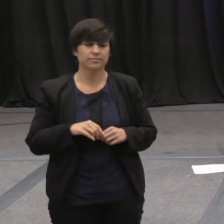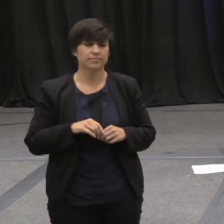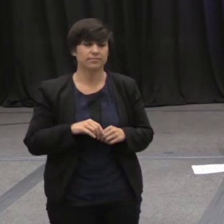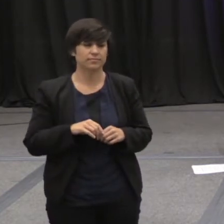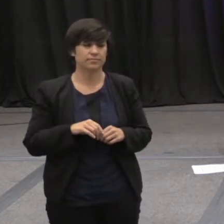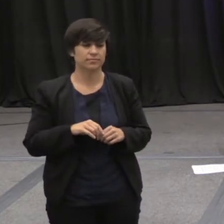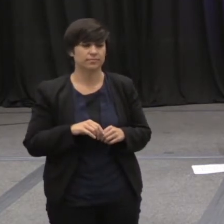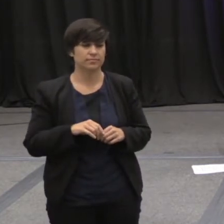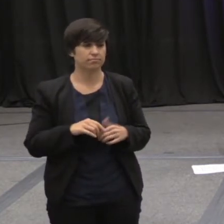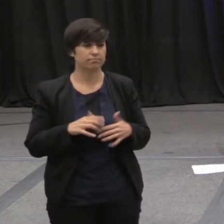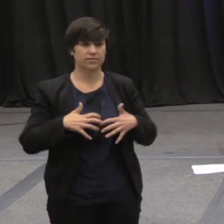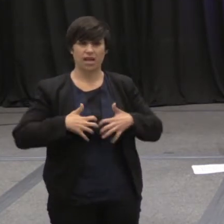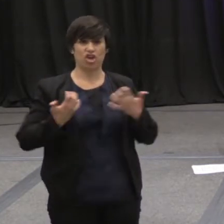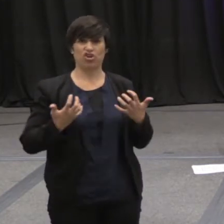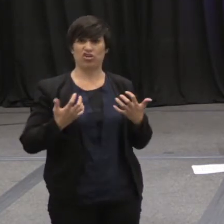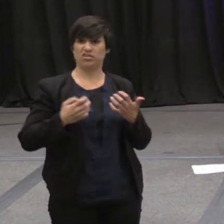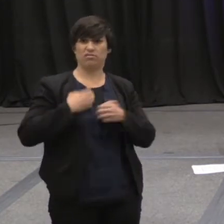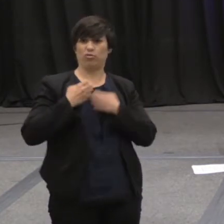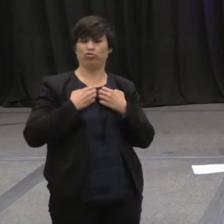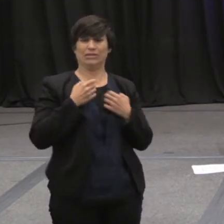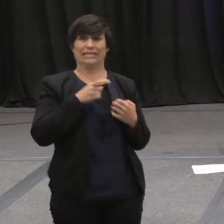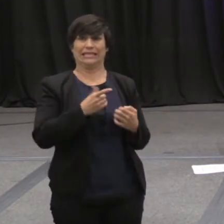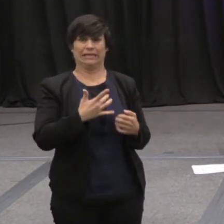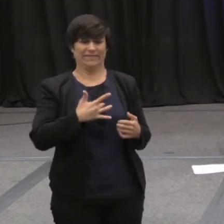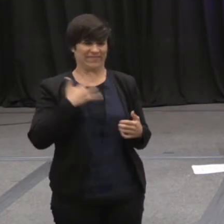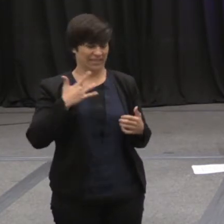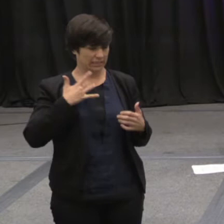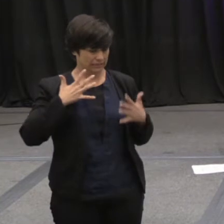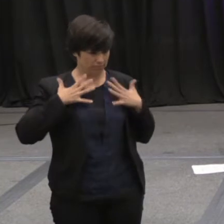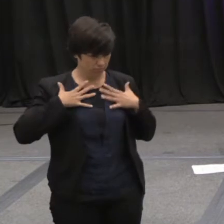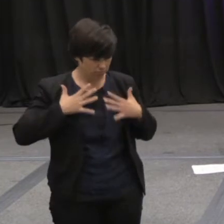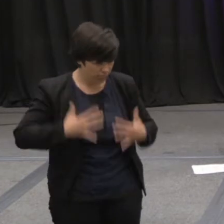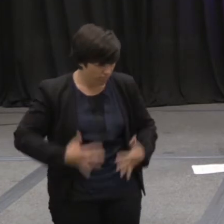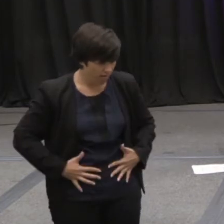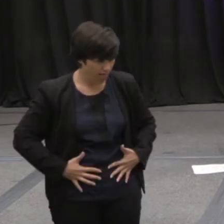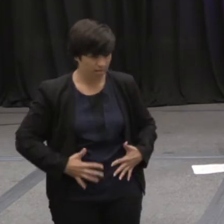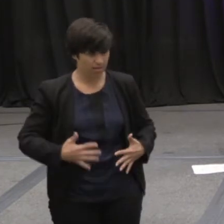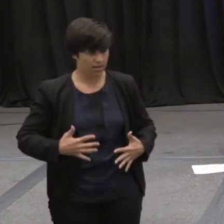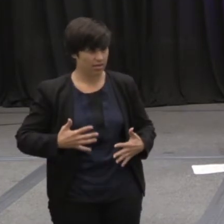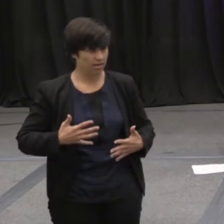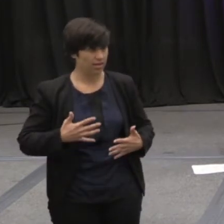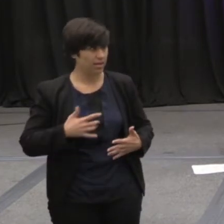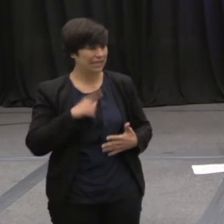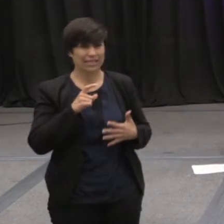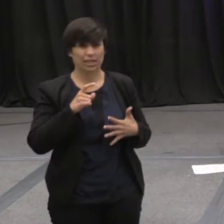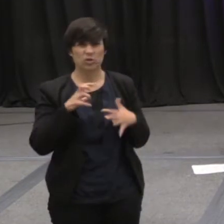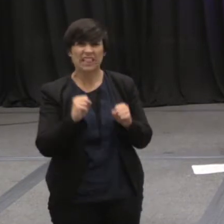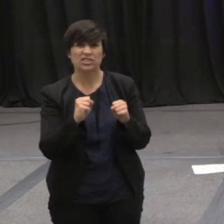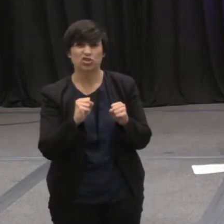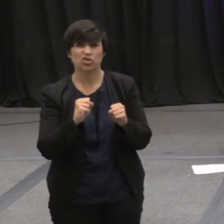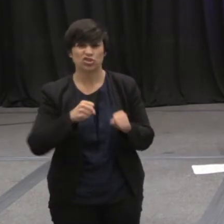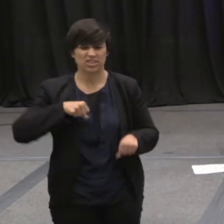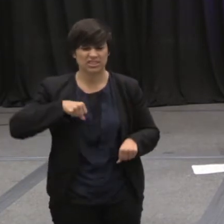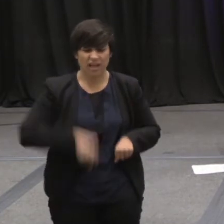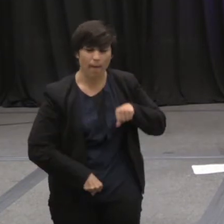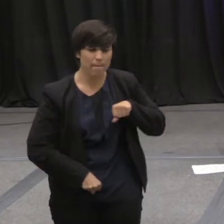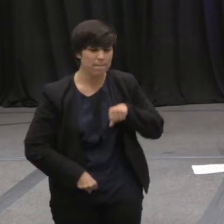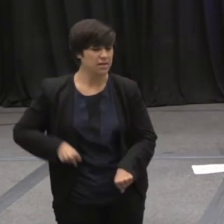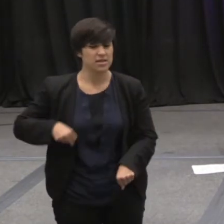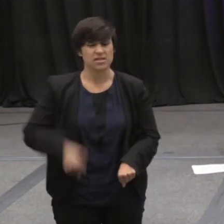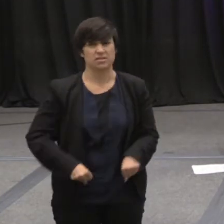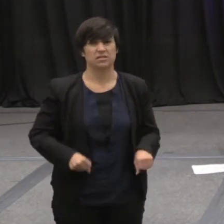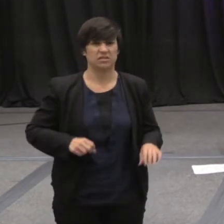Anger isn't just an emotion for him in his brain. He feels it in his body, and he needed to clench and stomp and move